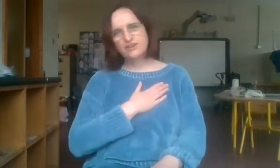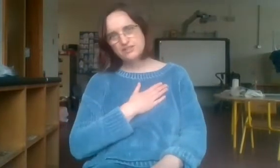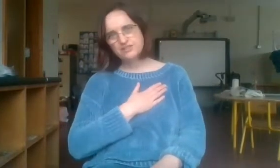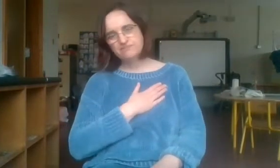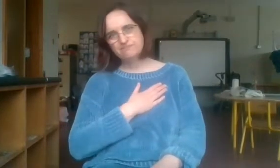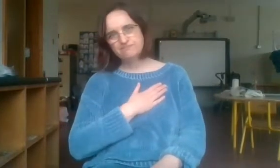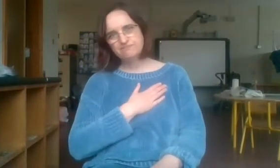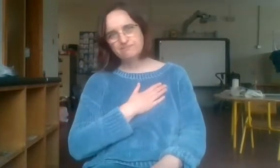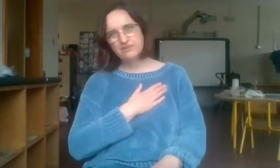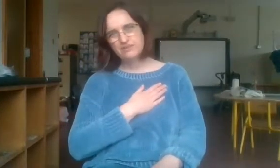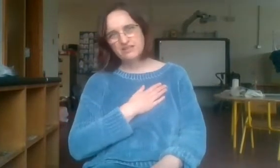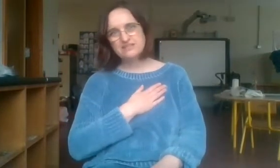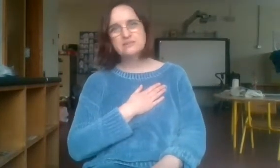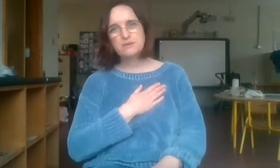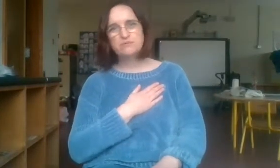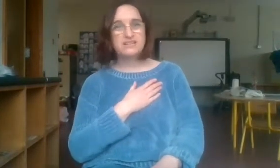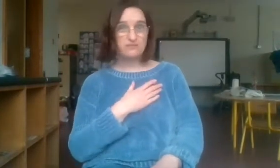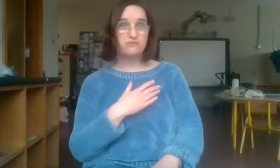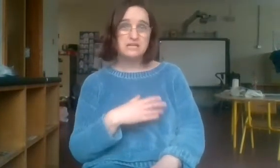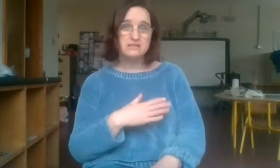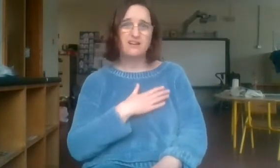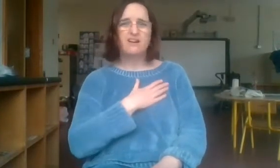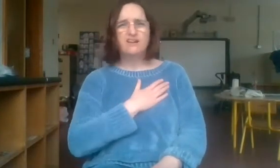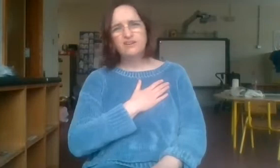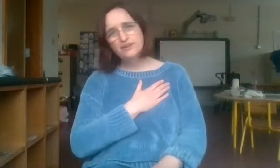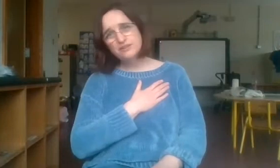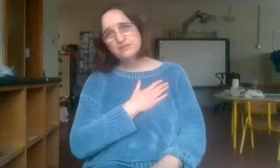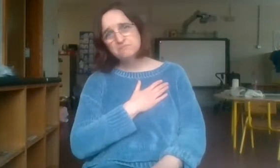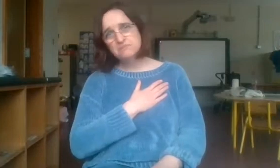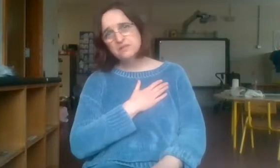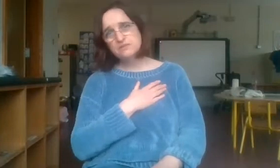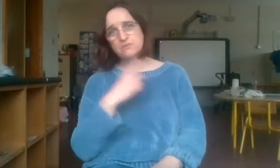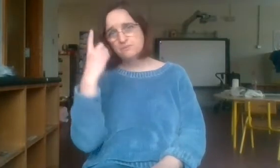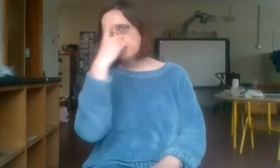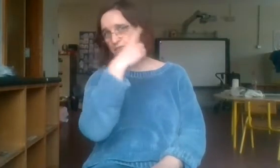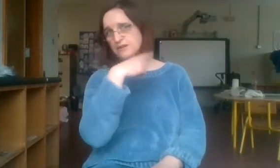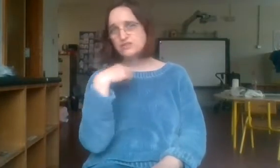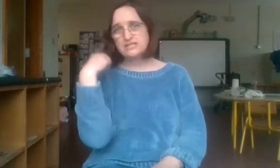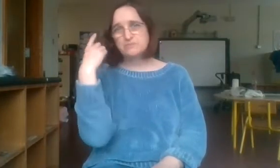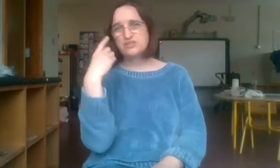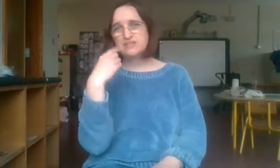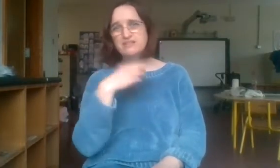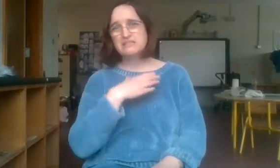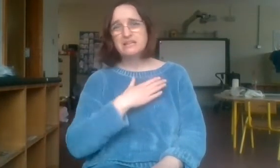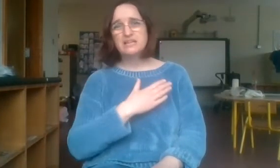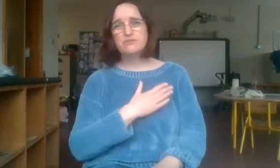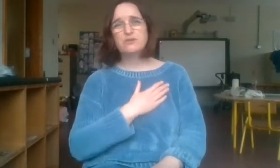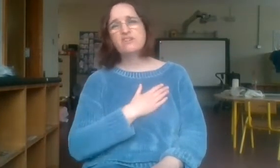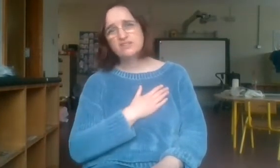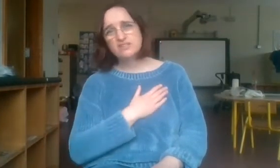hurt. Okay, and this is about really the feelings. Hurt. So our facial expression there is, if we're hurt,